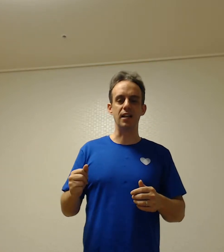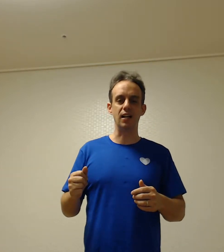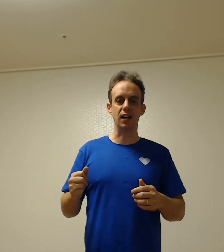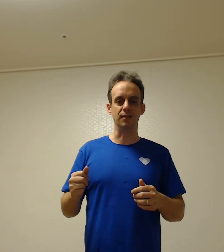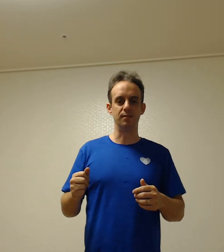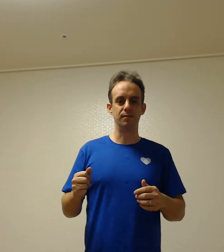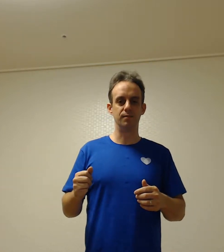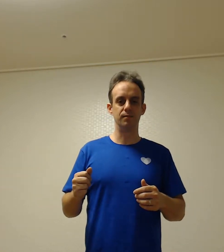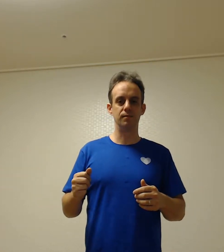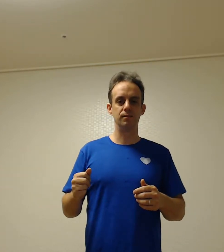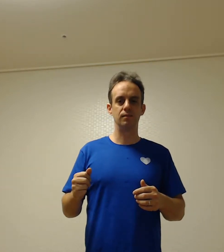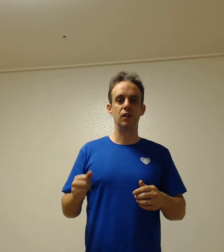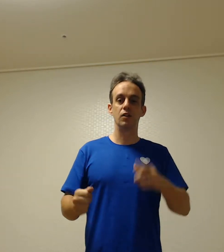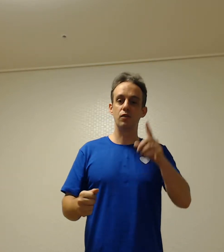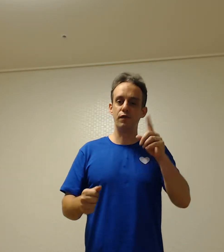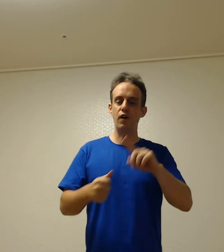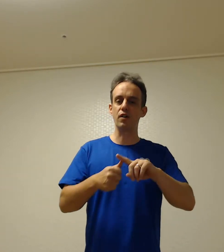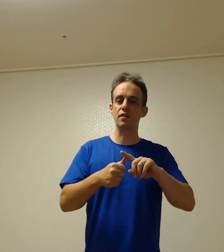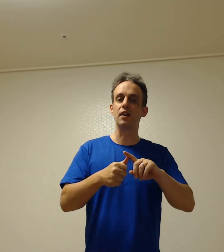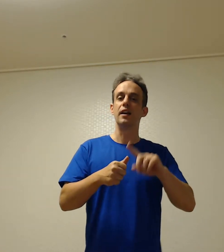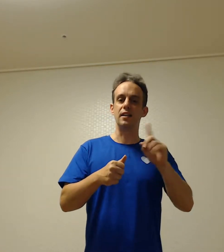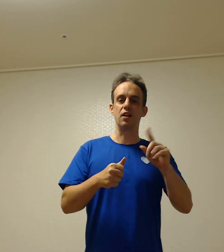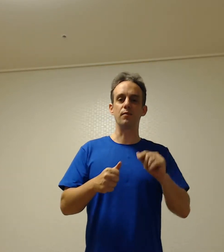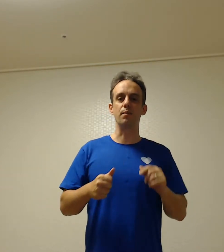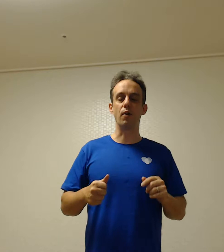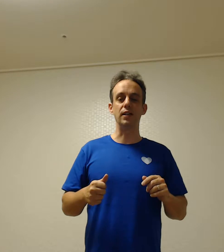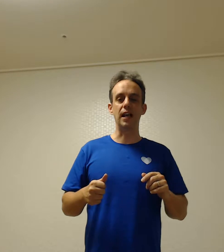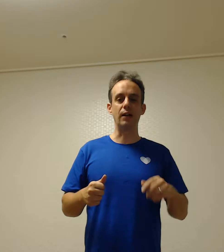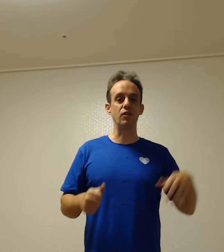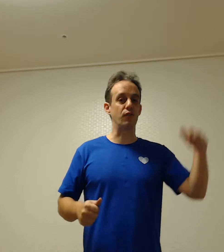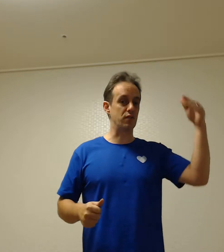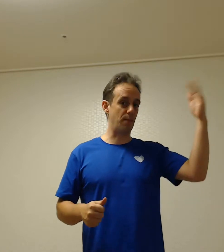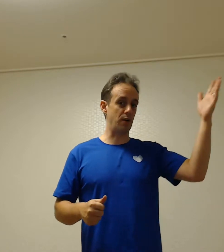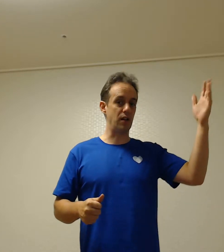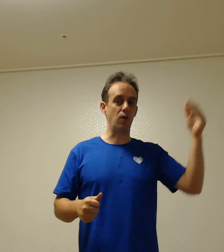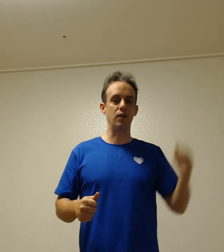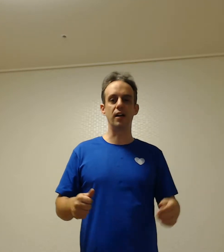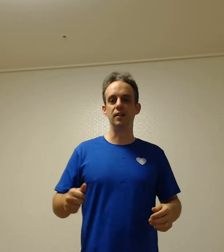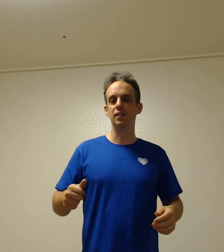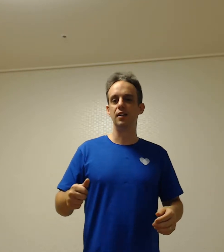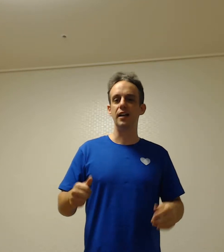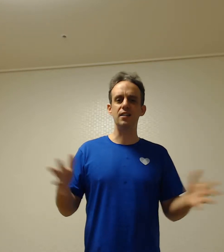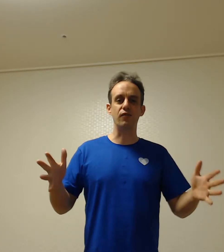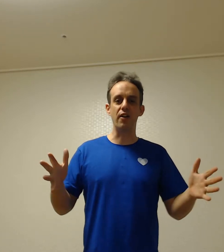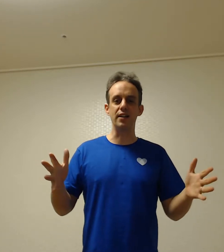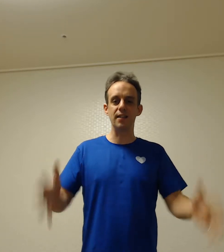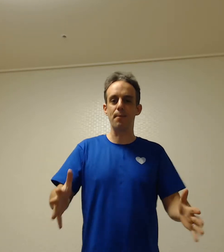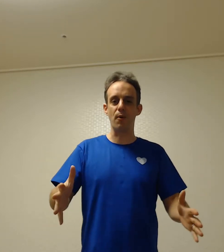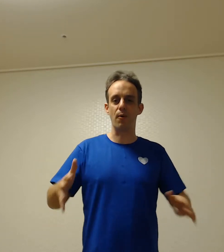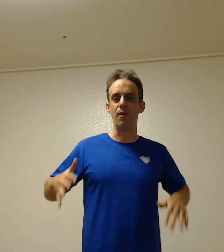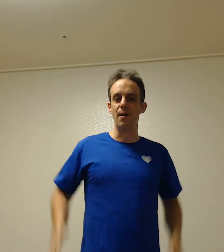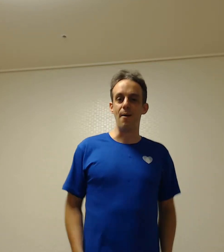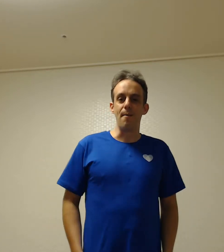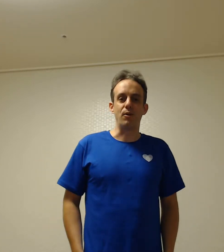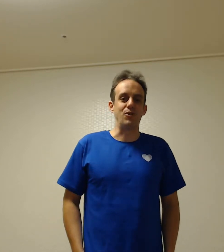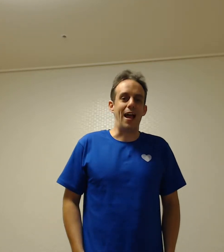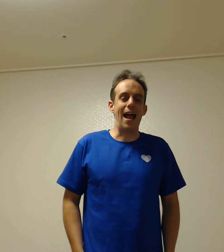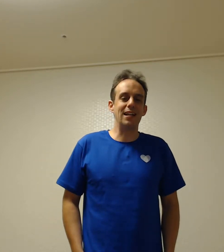younger. So first, in terms of body language for somebody older, it's very simple. Put your hands by